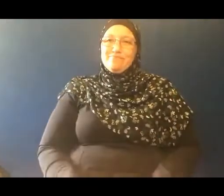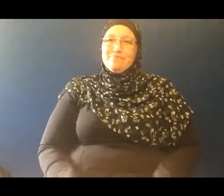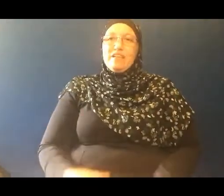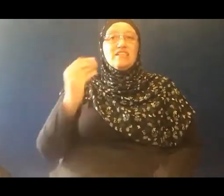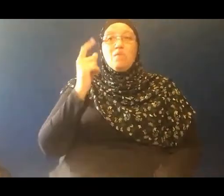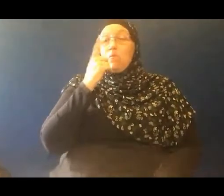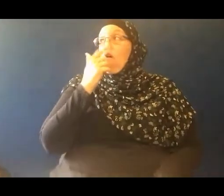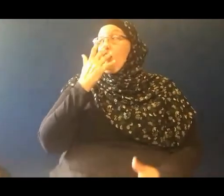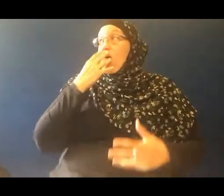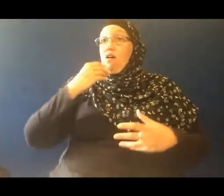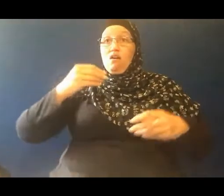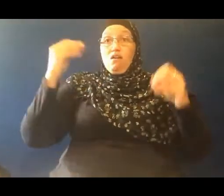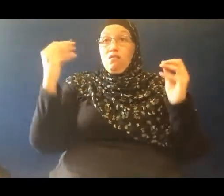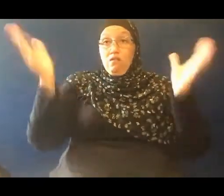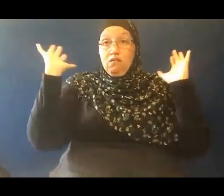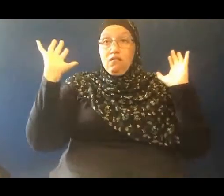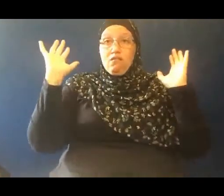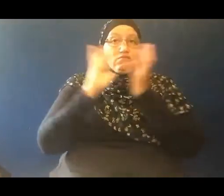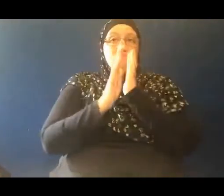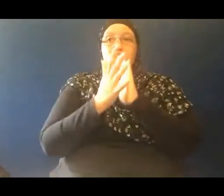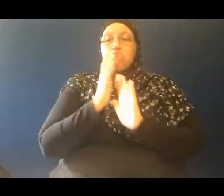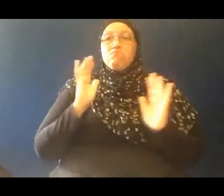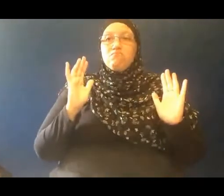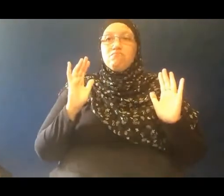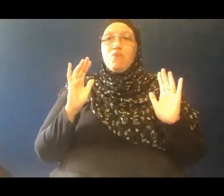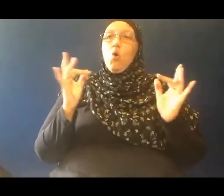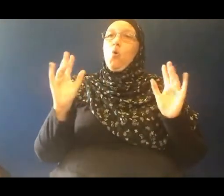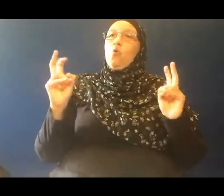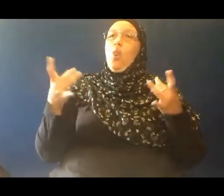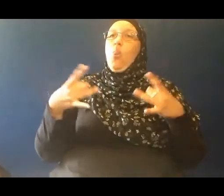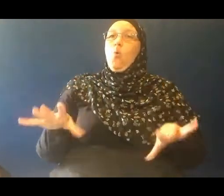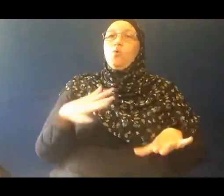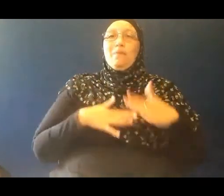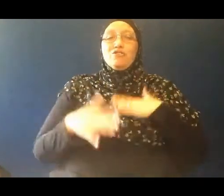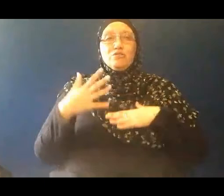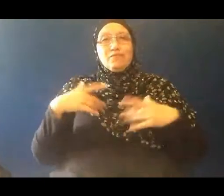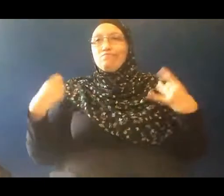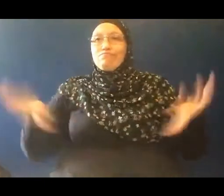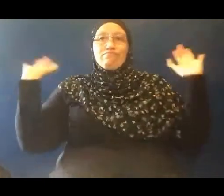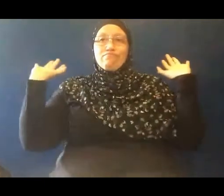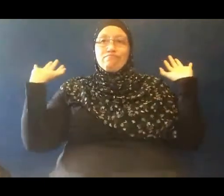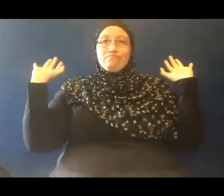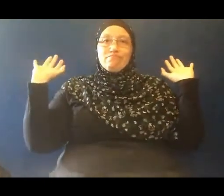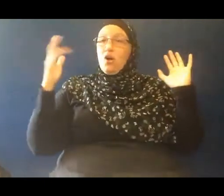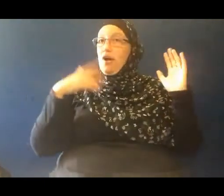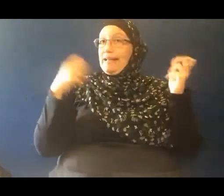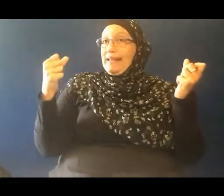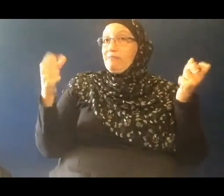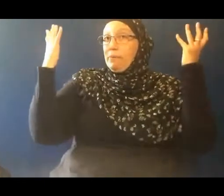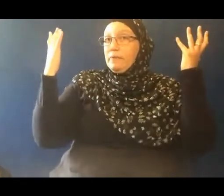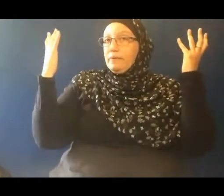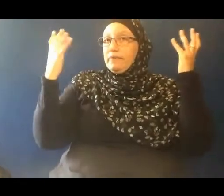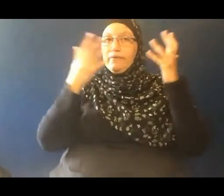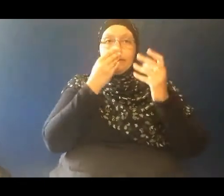up. You lose when you lose patience. You lose when you give up. Otherwise, you'll be definitely a